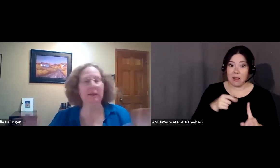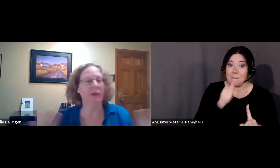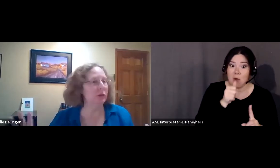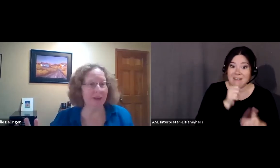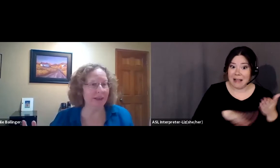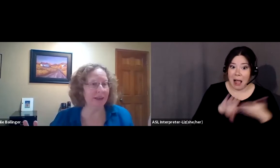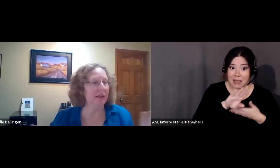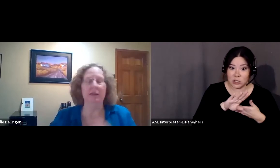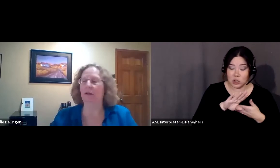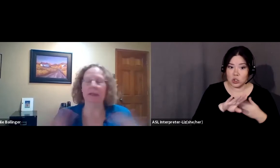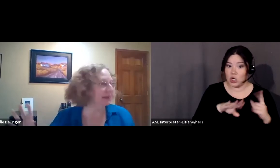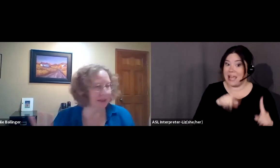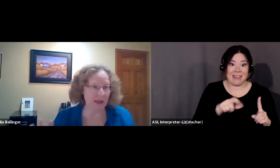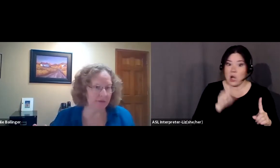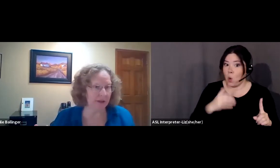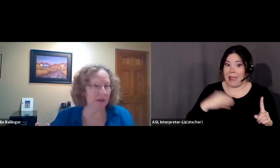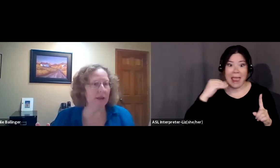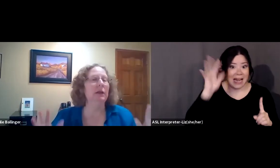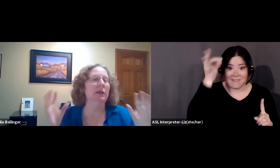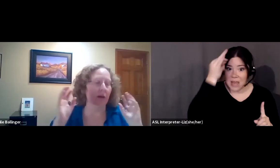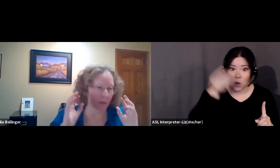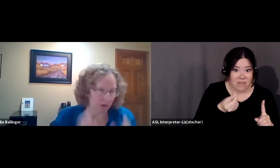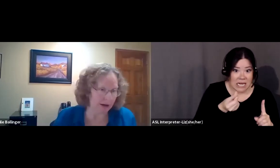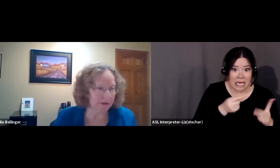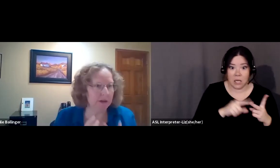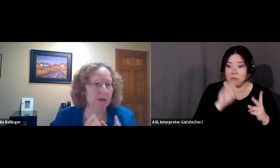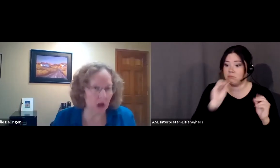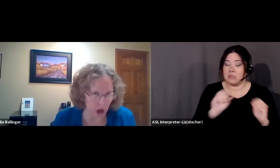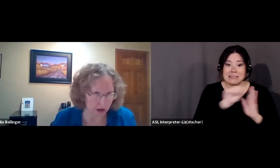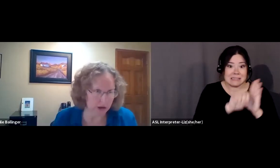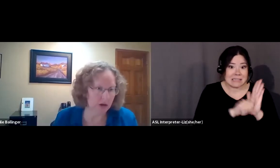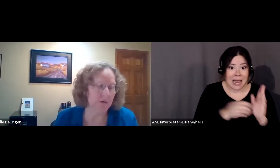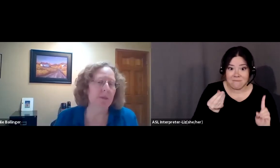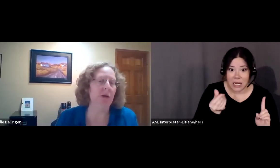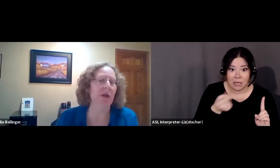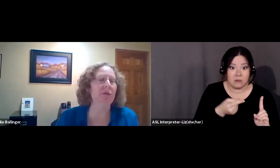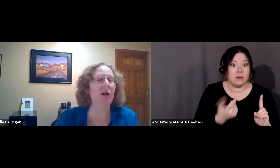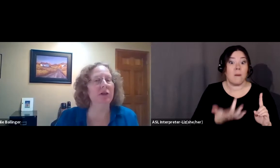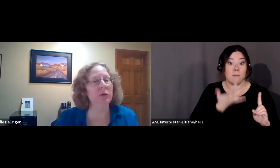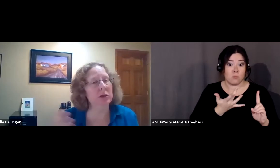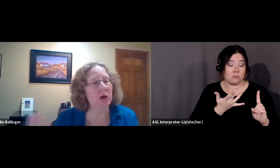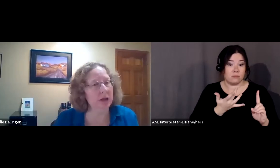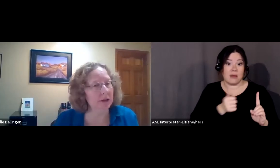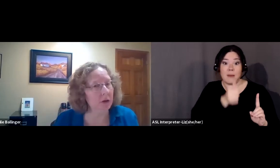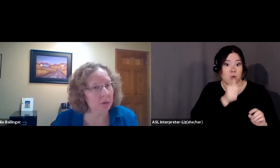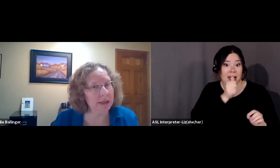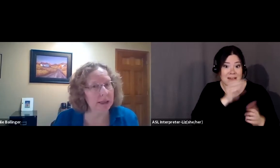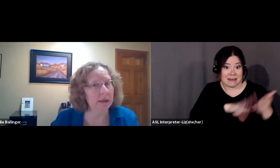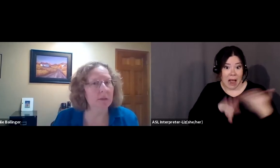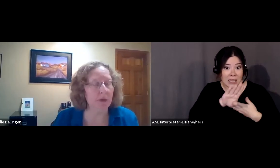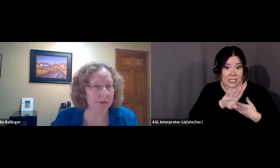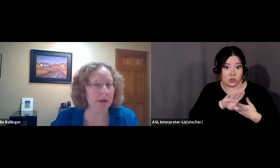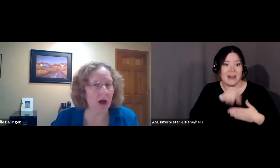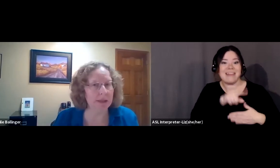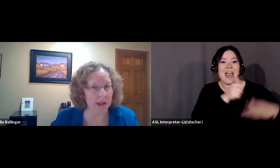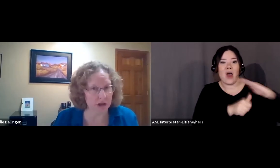don't get any federal funding, they don't get any state funding, they are a private college. So they fall under what's called Title